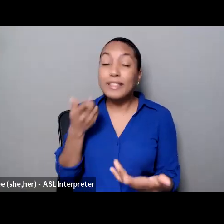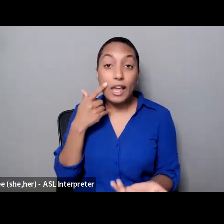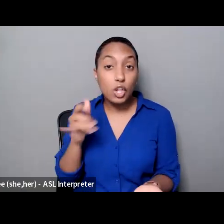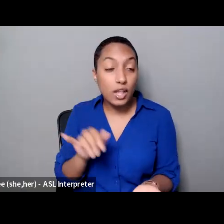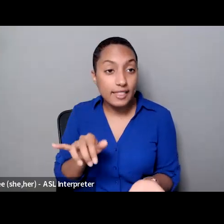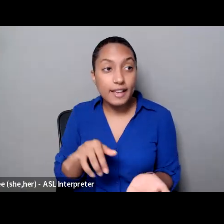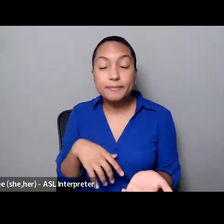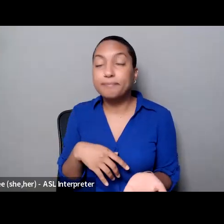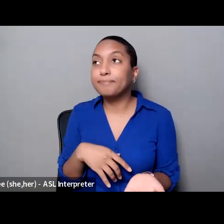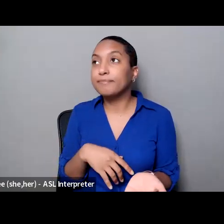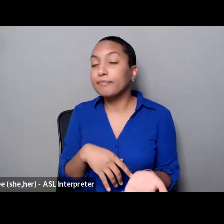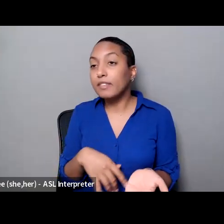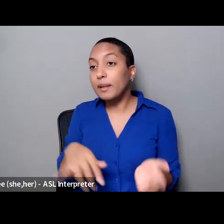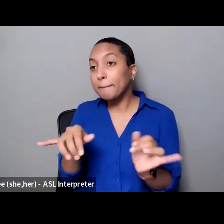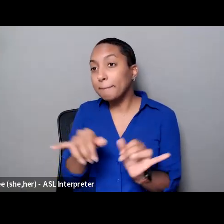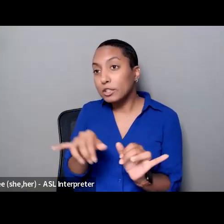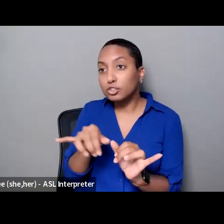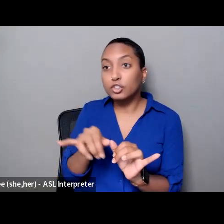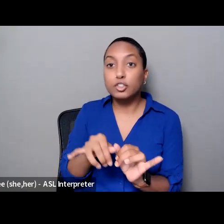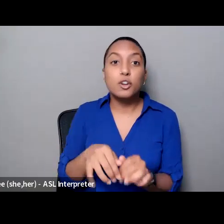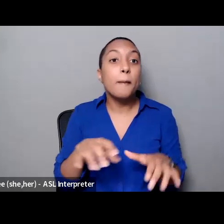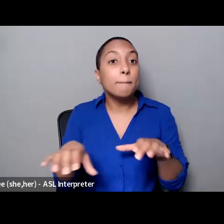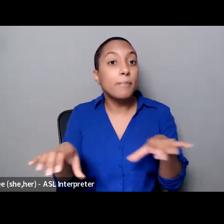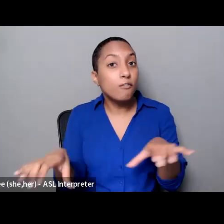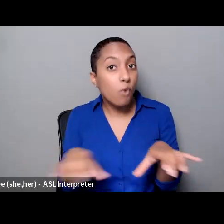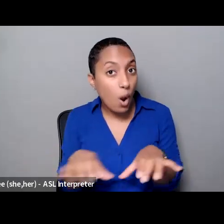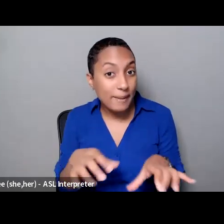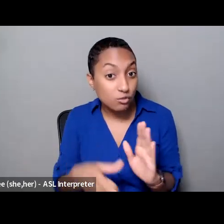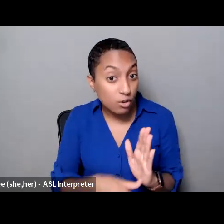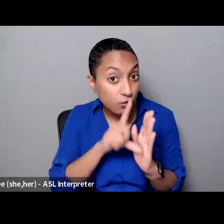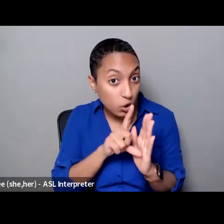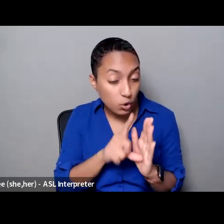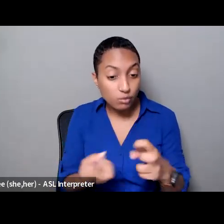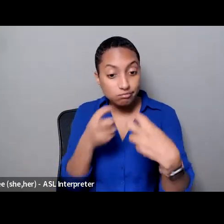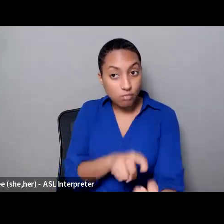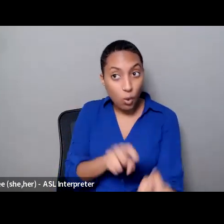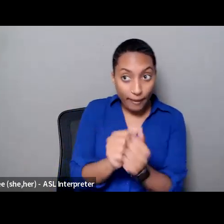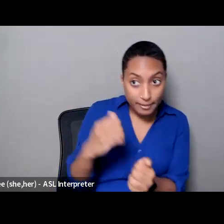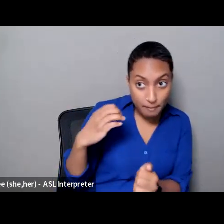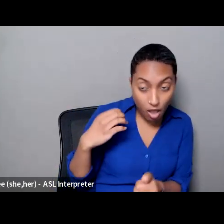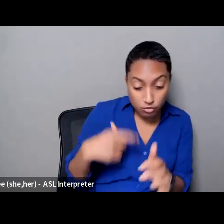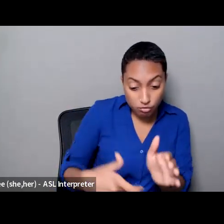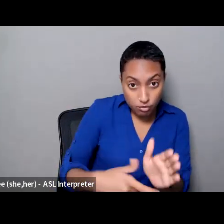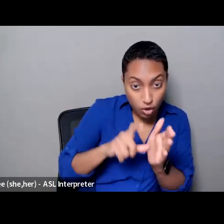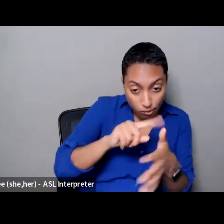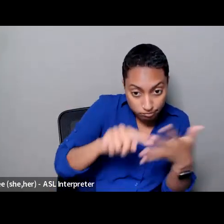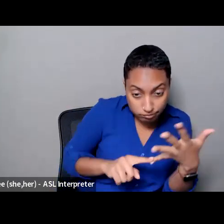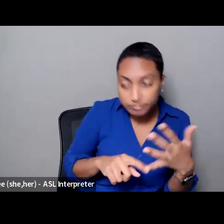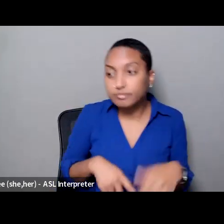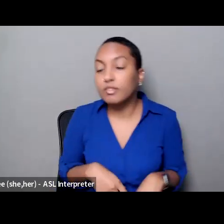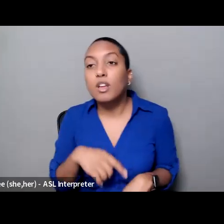for individuals through their performance review. It could be measurement around your demographics. It could be measurement